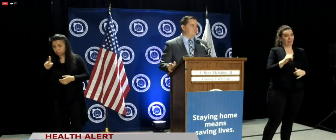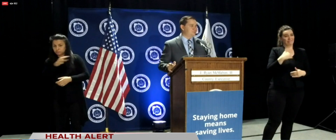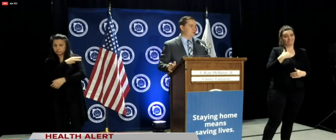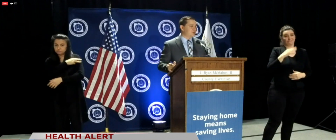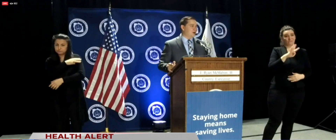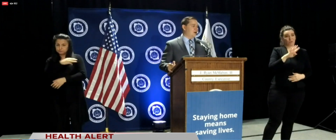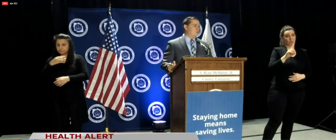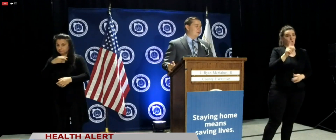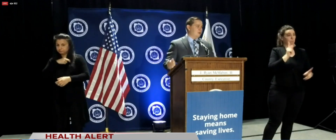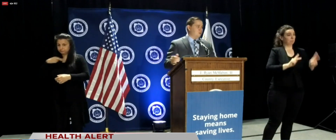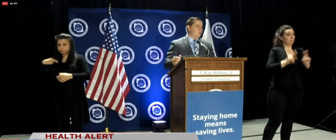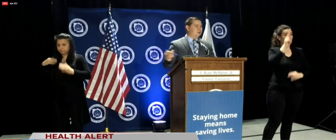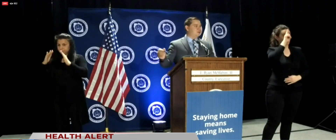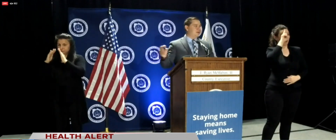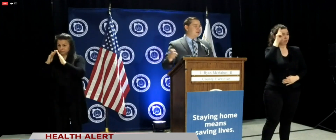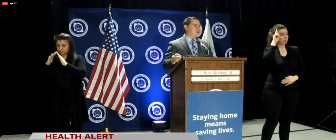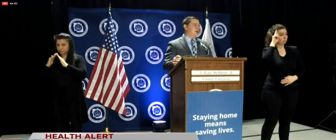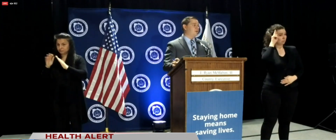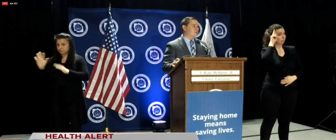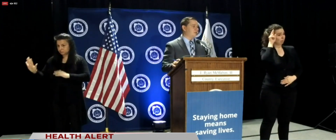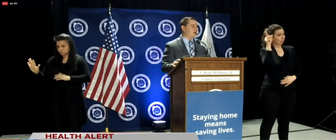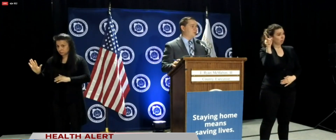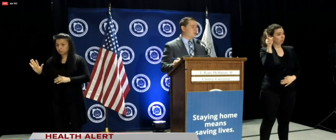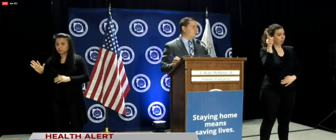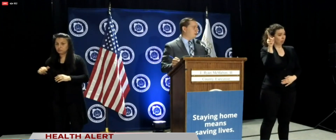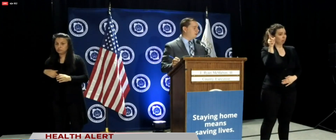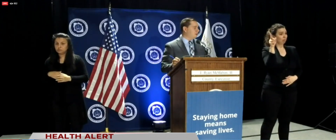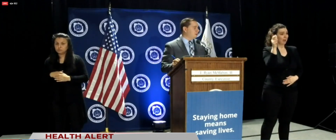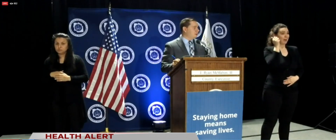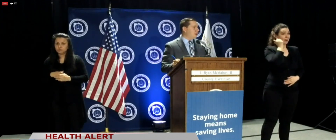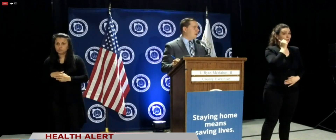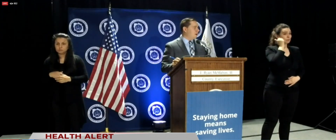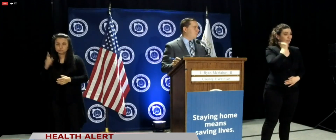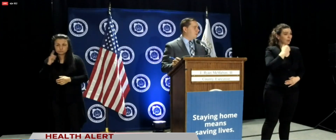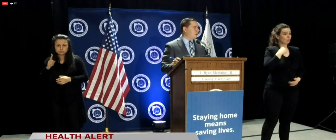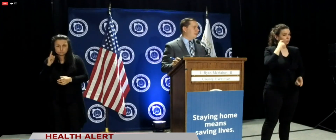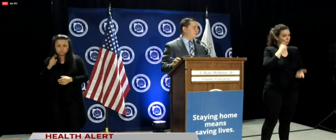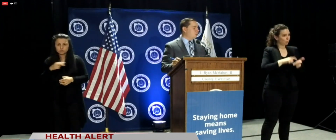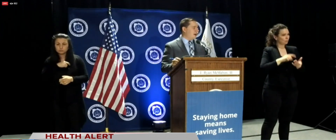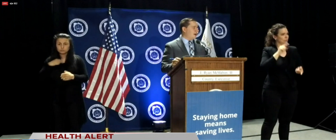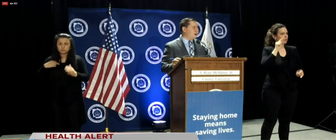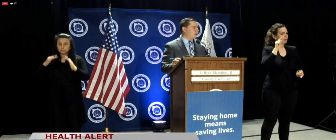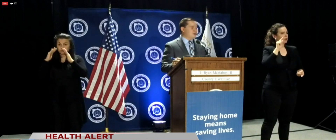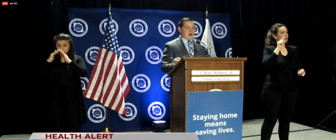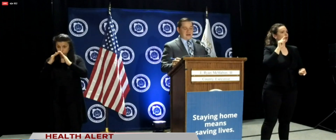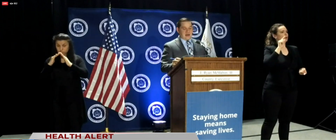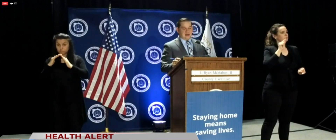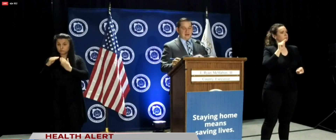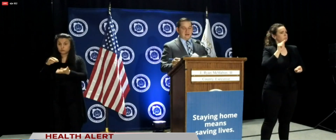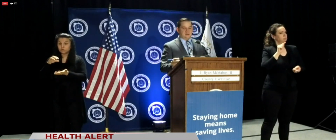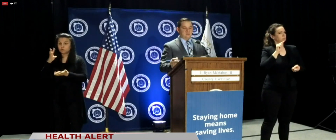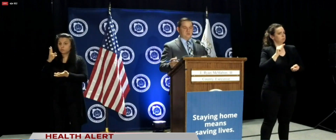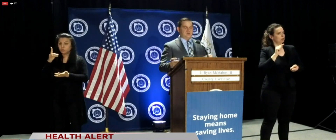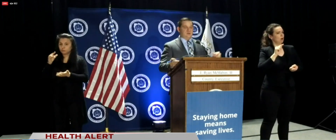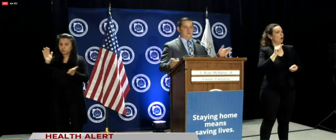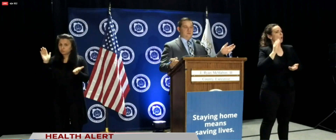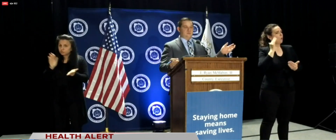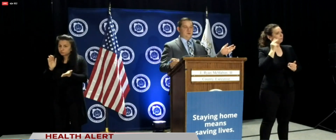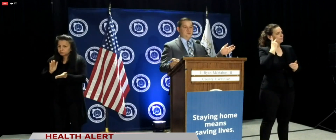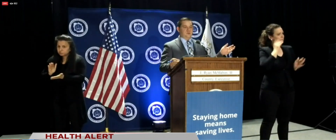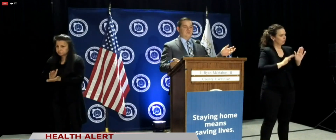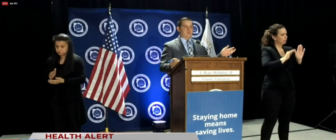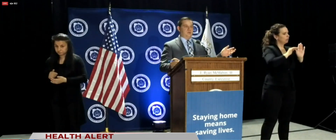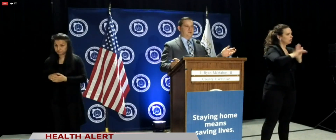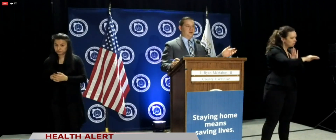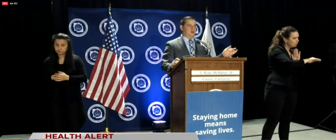right? And then we would need to do that every day, right, for that number to get better. And that's why in the